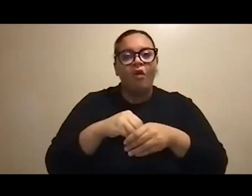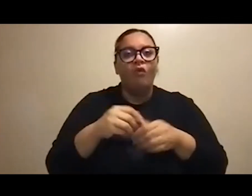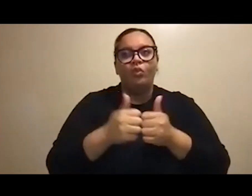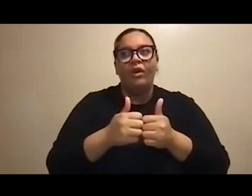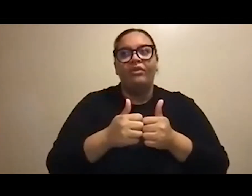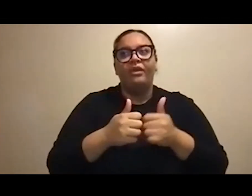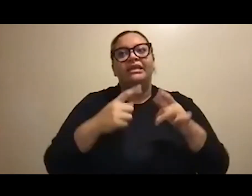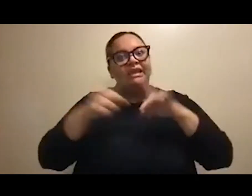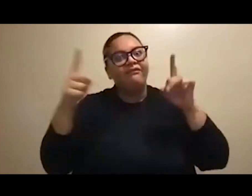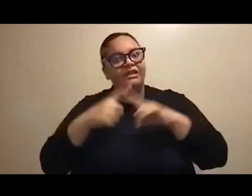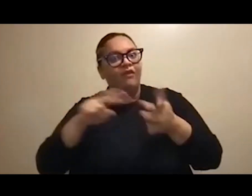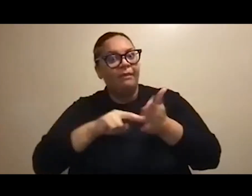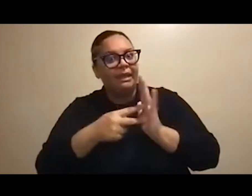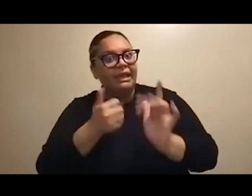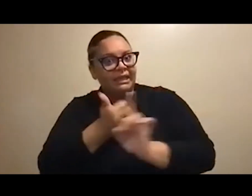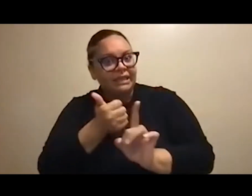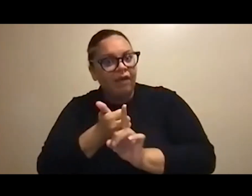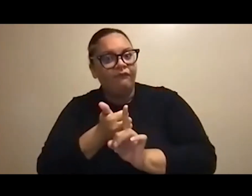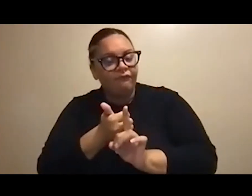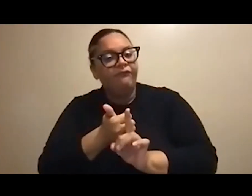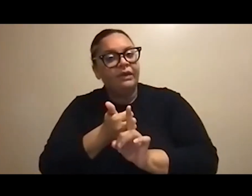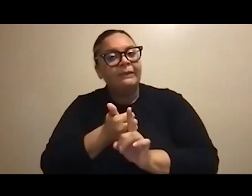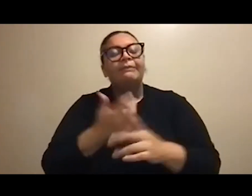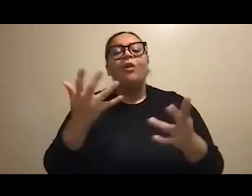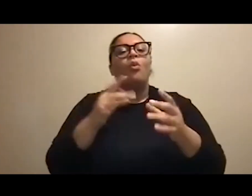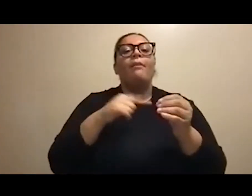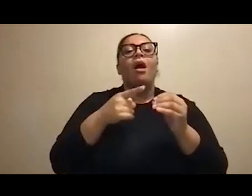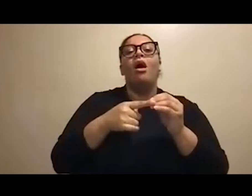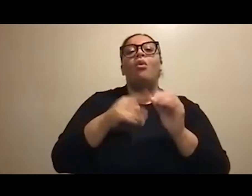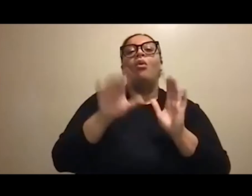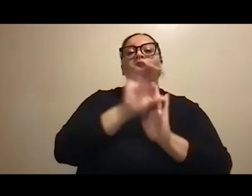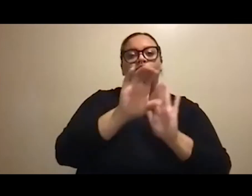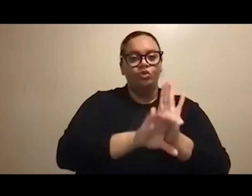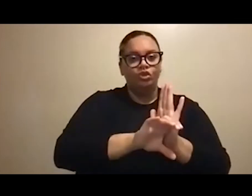items themselves. What about Constitution? The